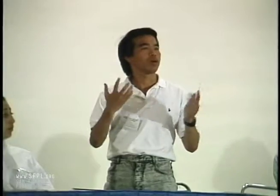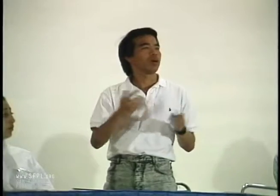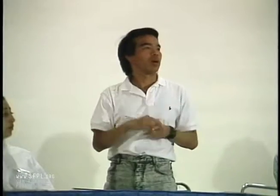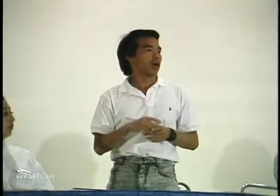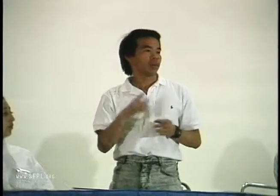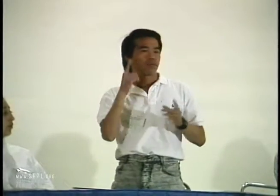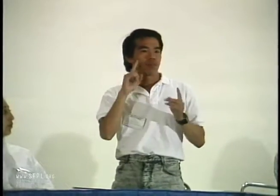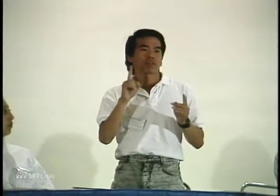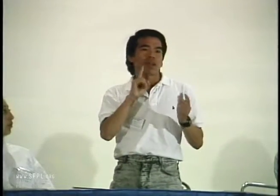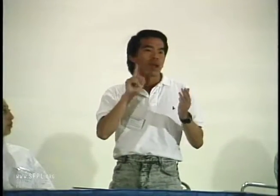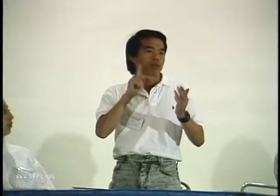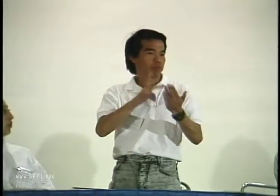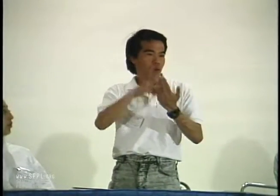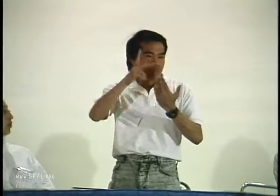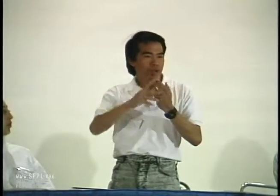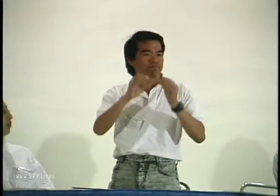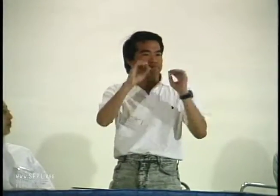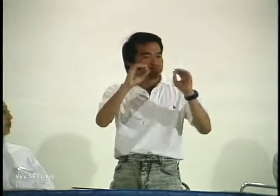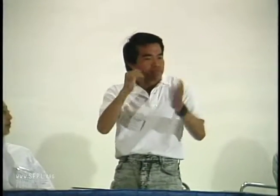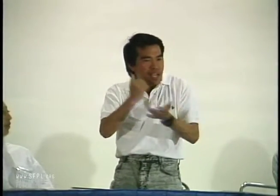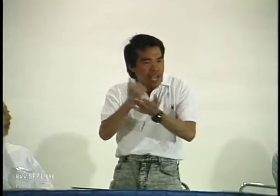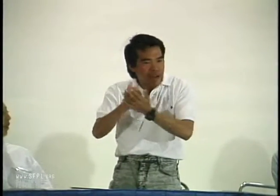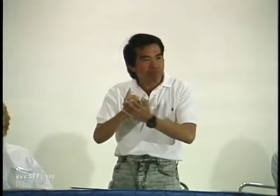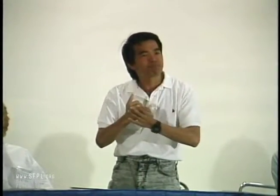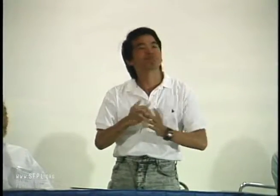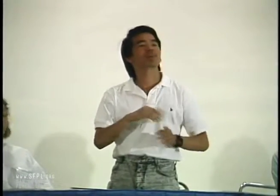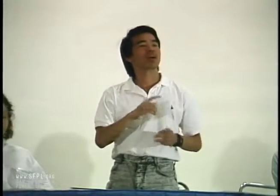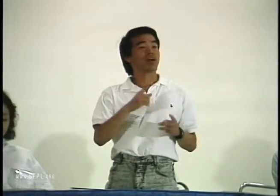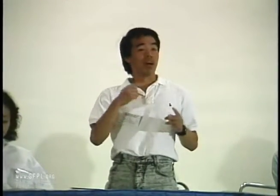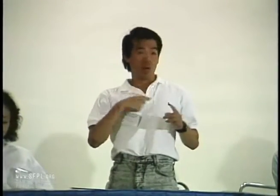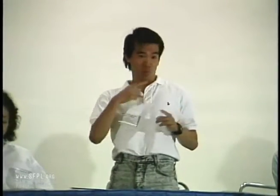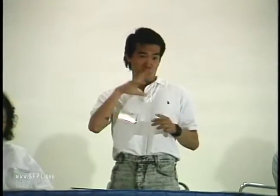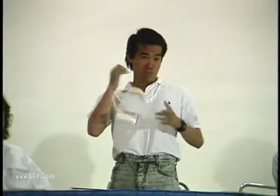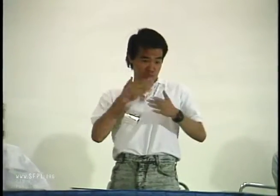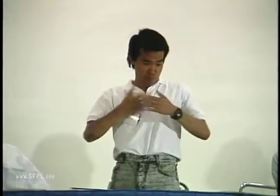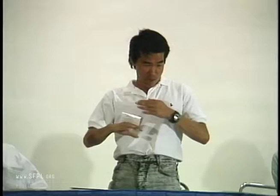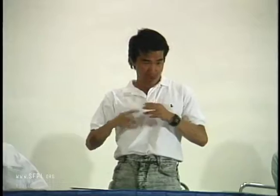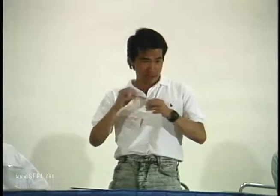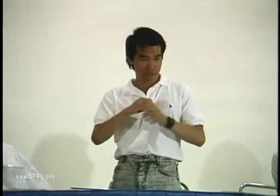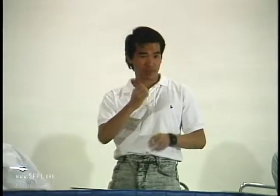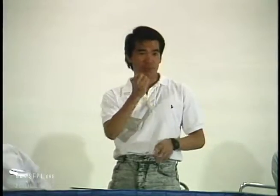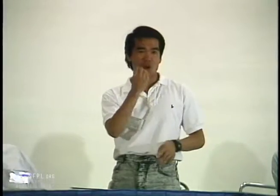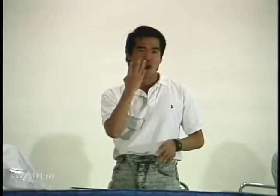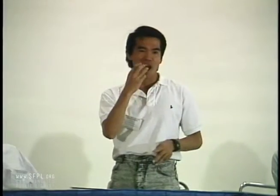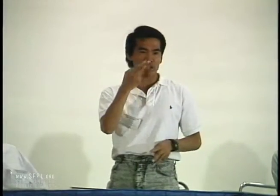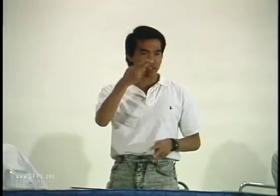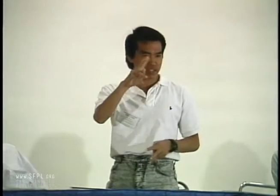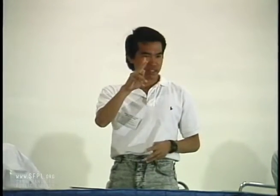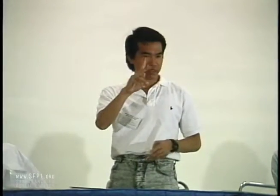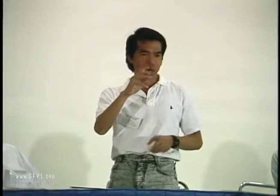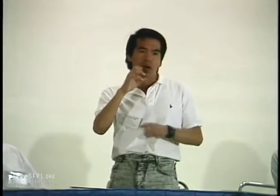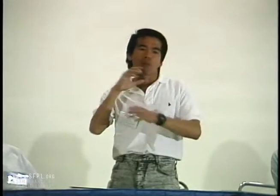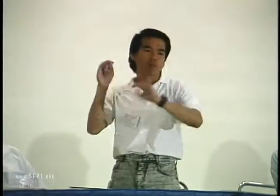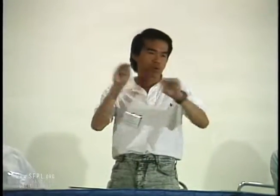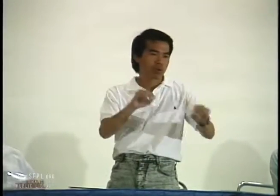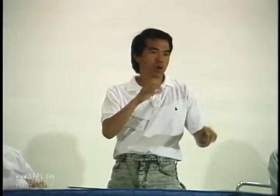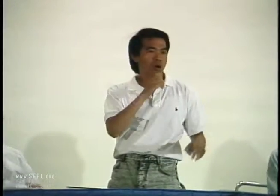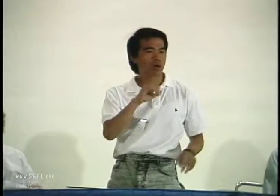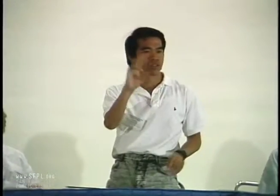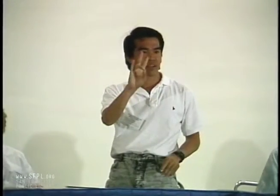a teacher assistant at Laney College in Oakland for the deaf program. I help out there. I was born in Hong Kong, and I moved